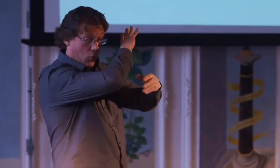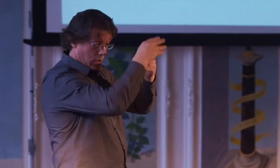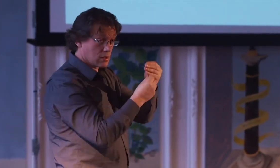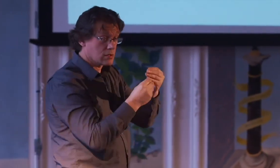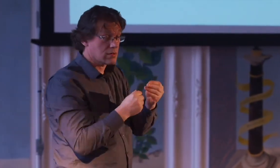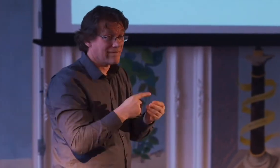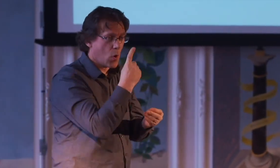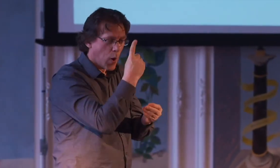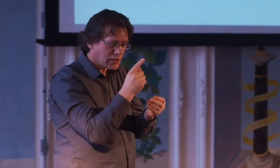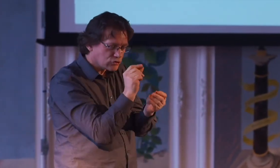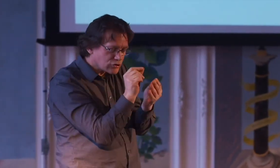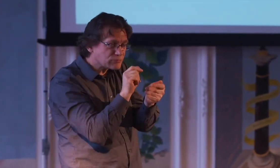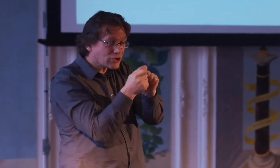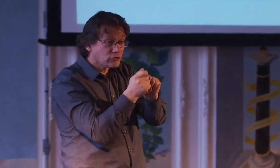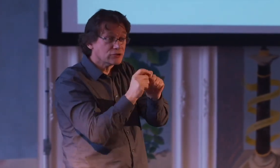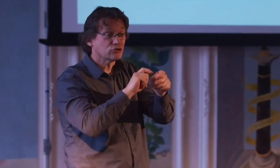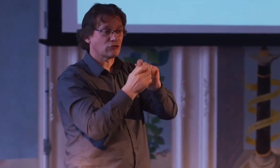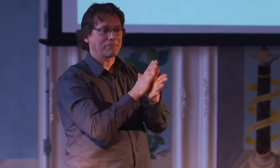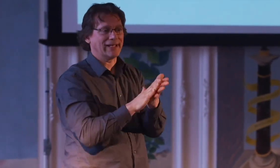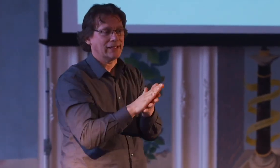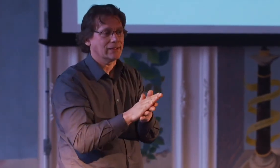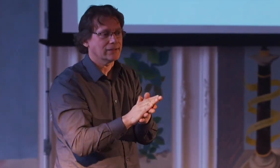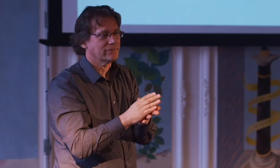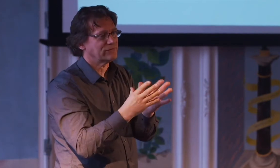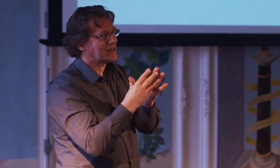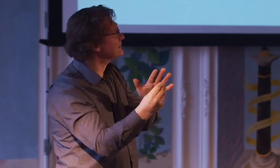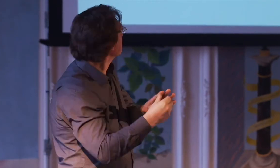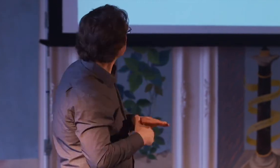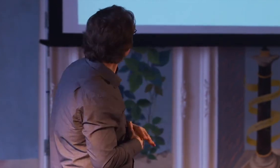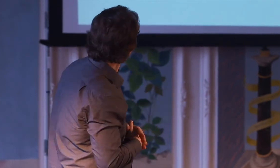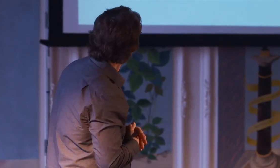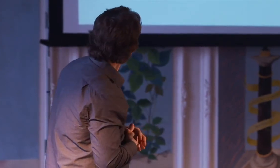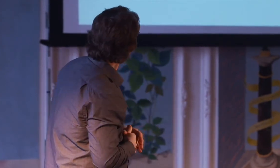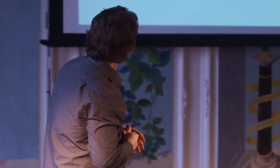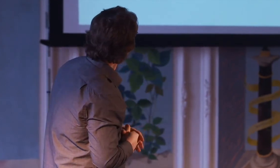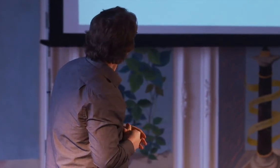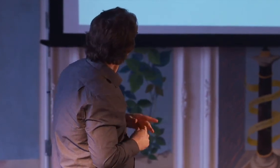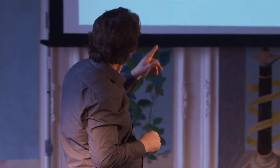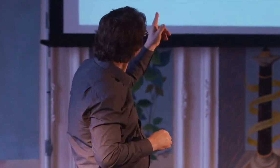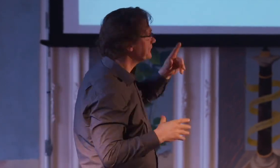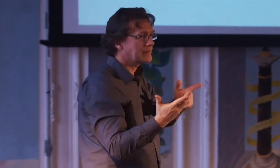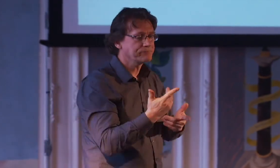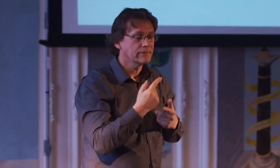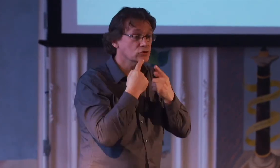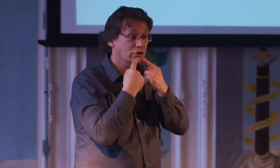So, for example, if one of these parameters changes, it will change the meaning of a sign. Let me think of an example to show